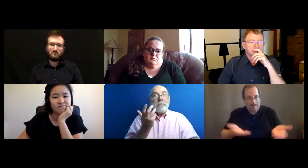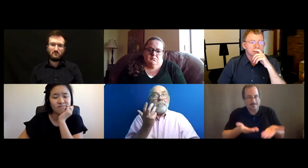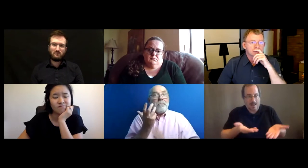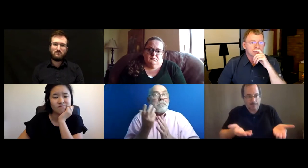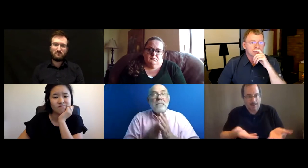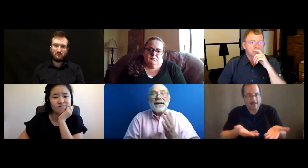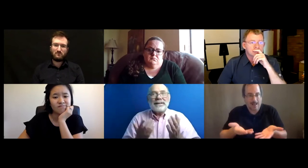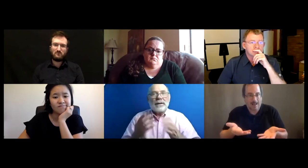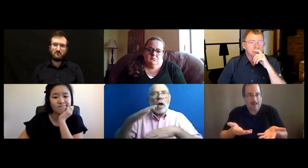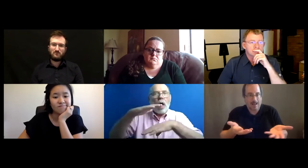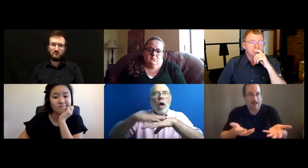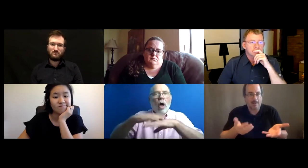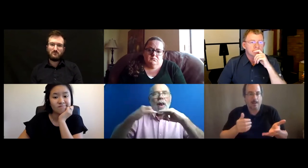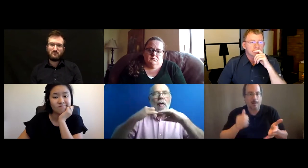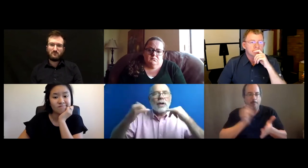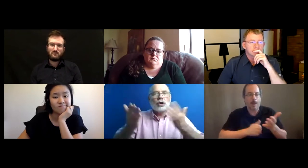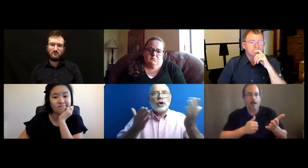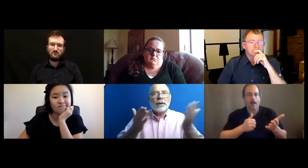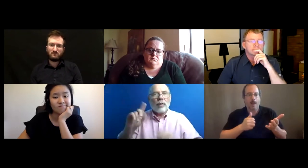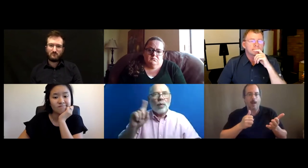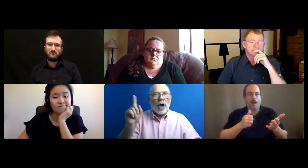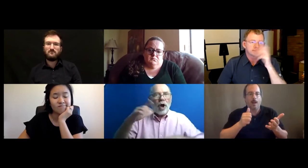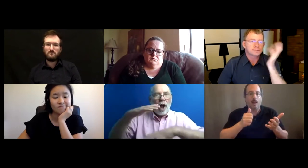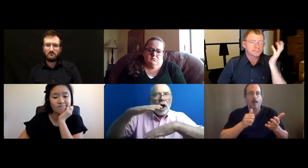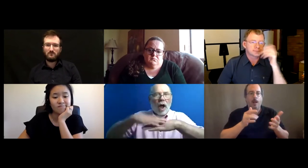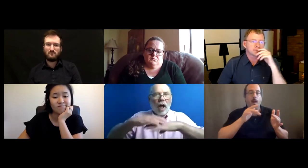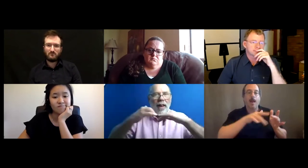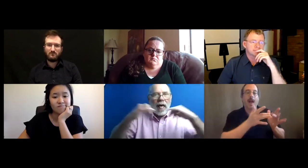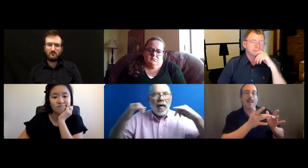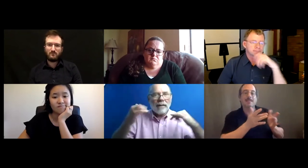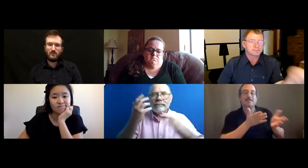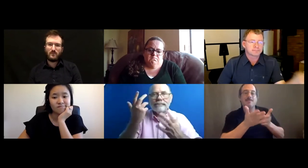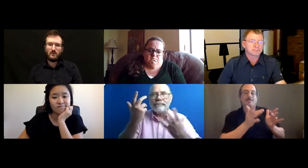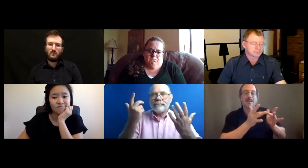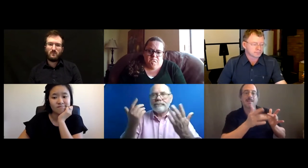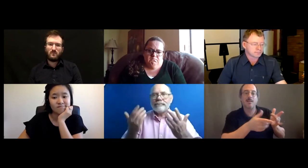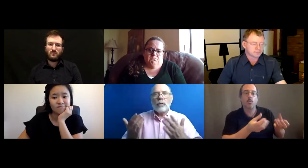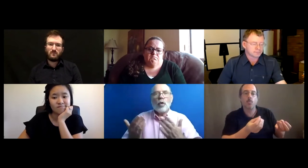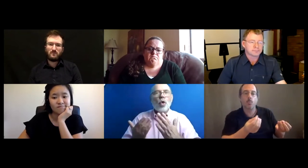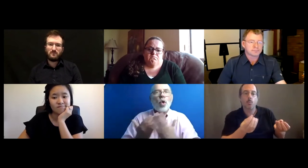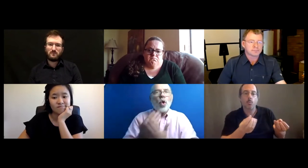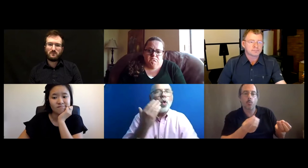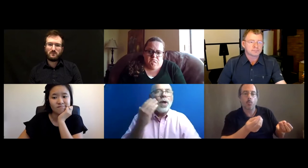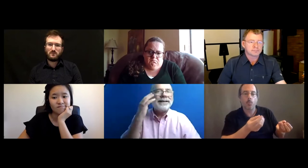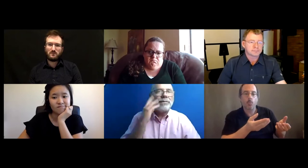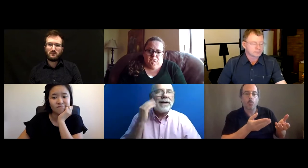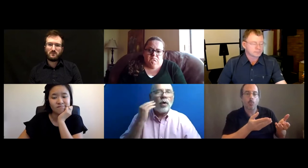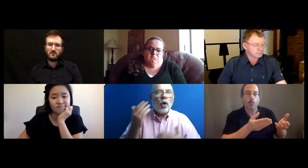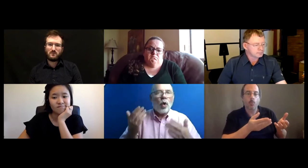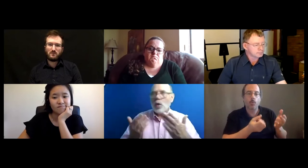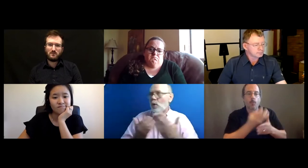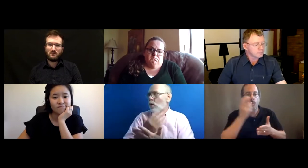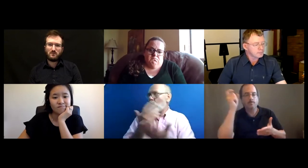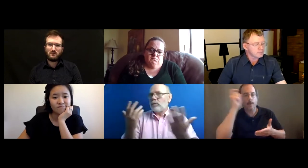better suited to in person. What we're seeing is a lack of information on online service provision. These are